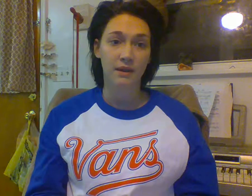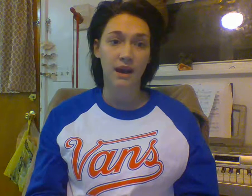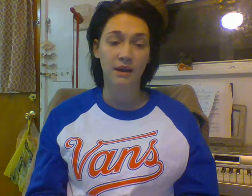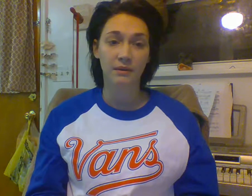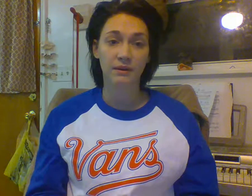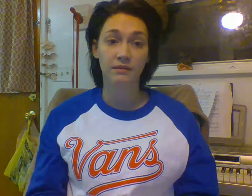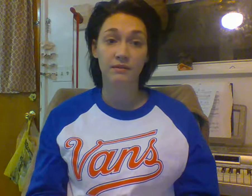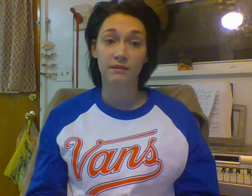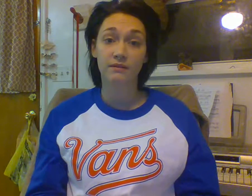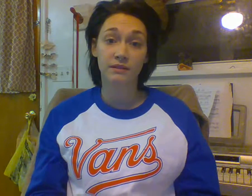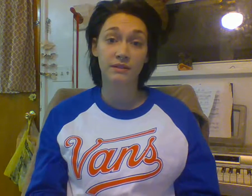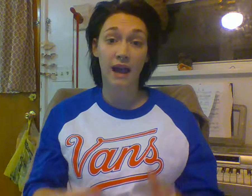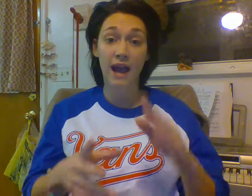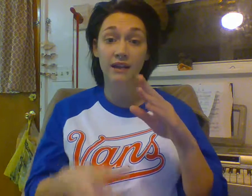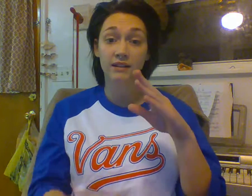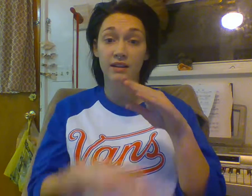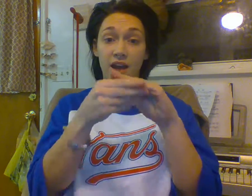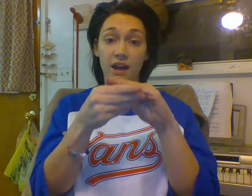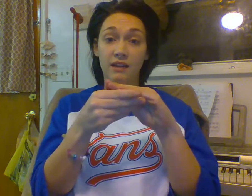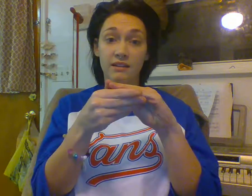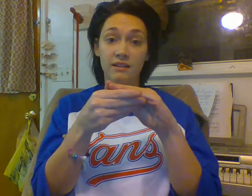I would do add. Add.